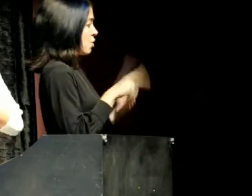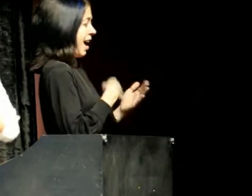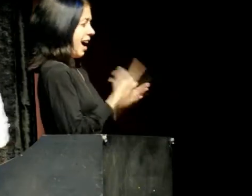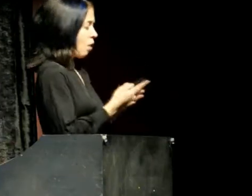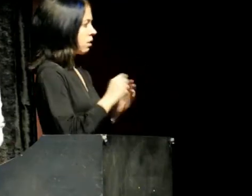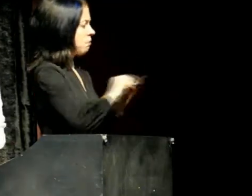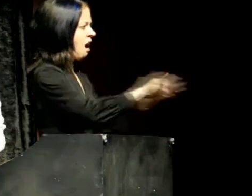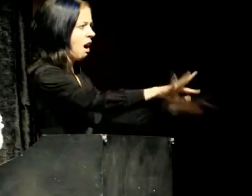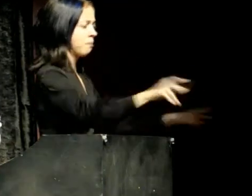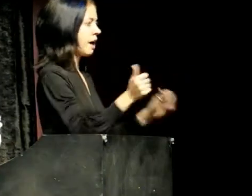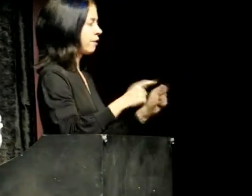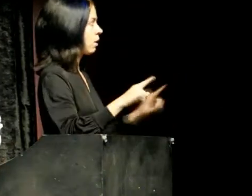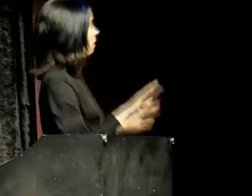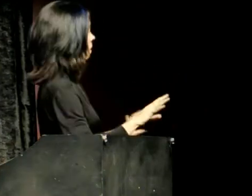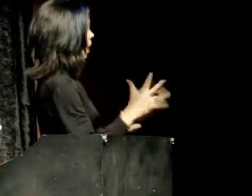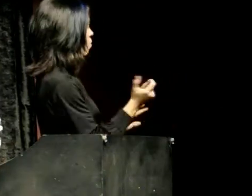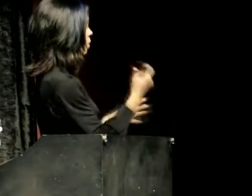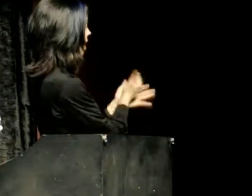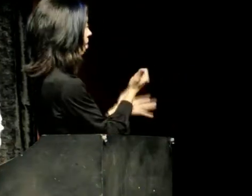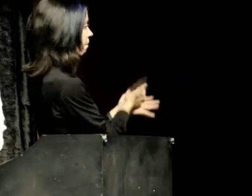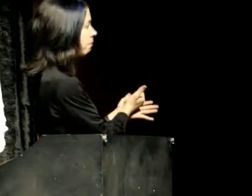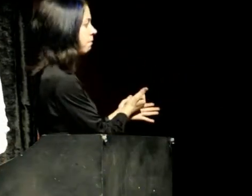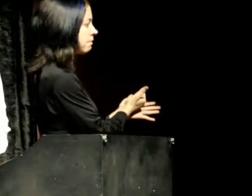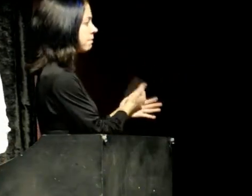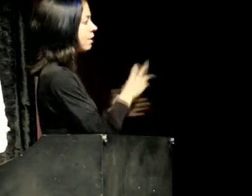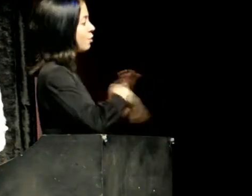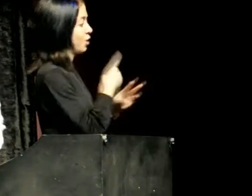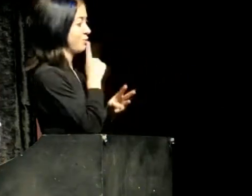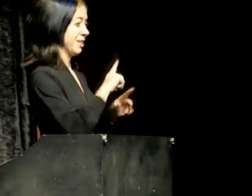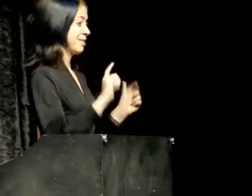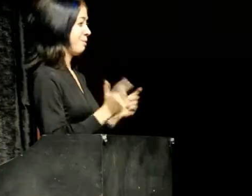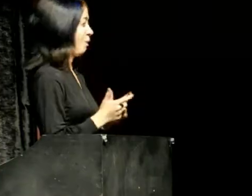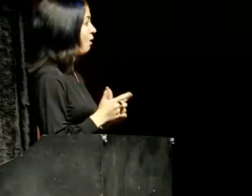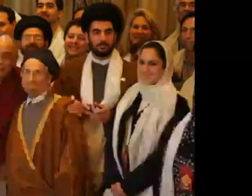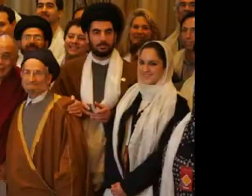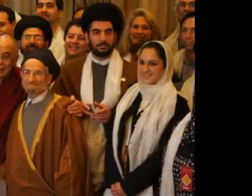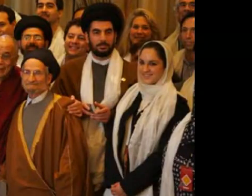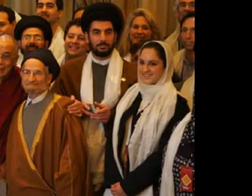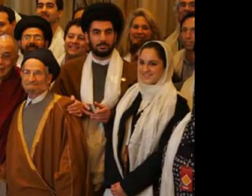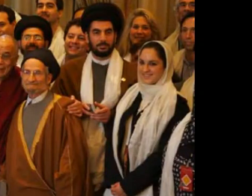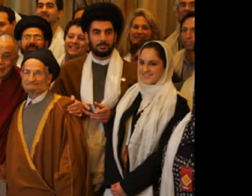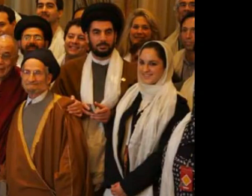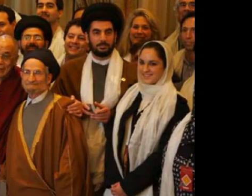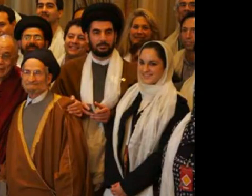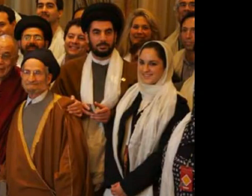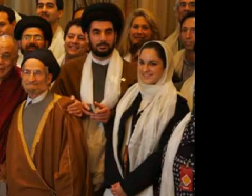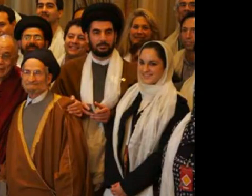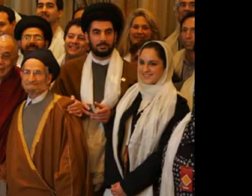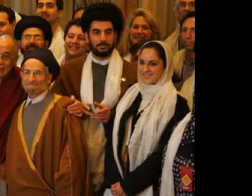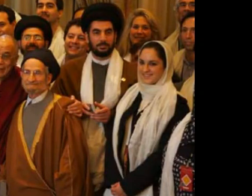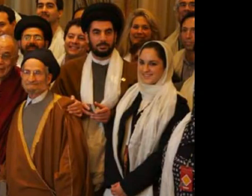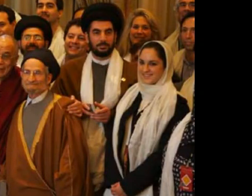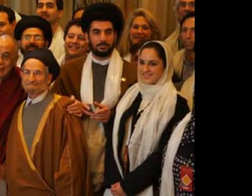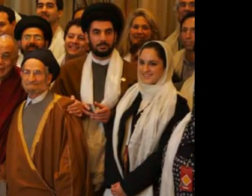these people in need. The world is very small, and it comes across in our historical doctrine, our religious